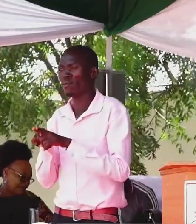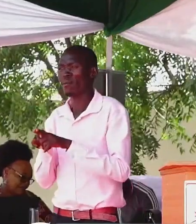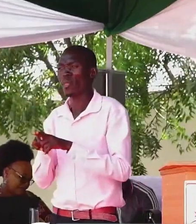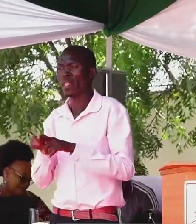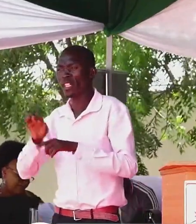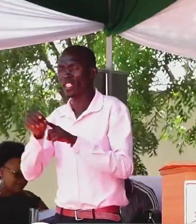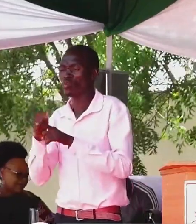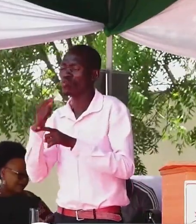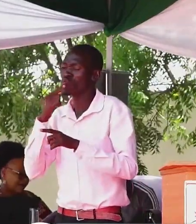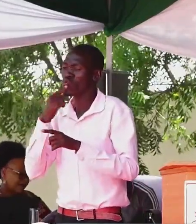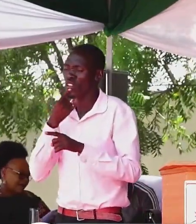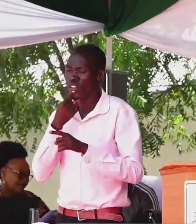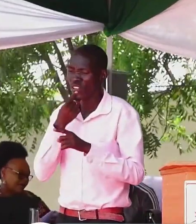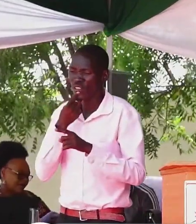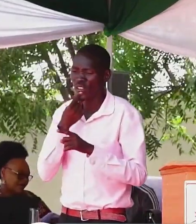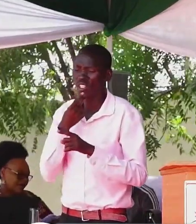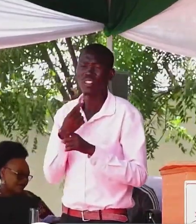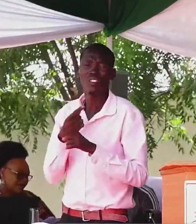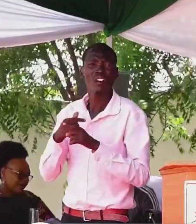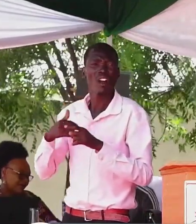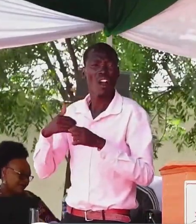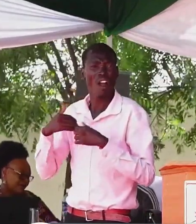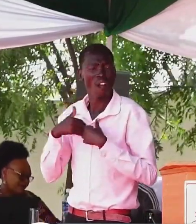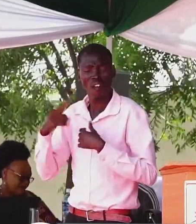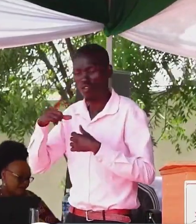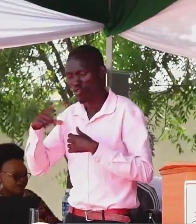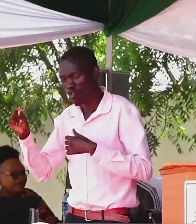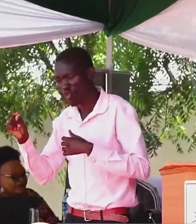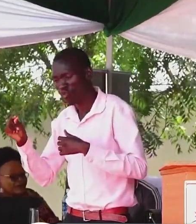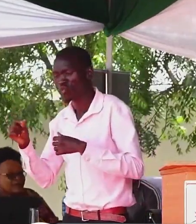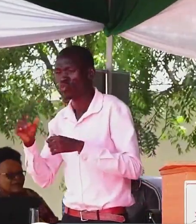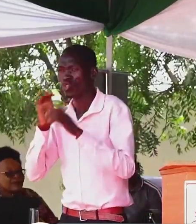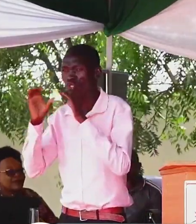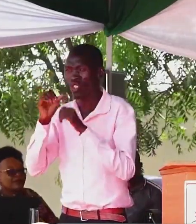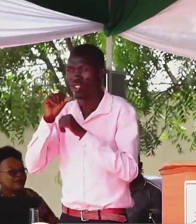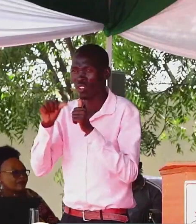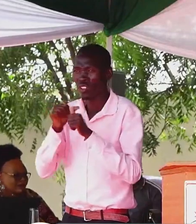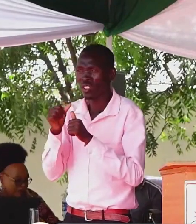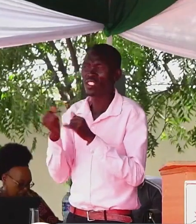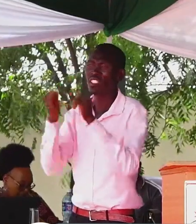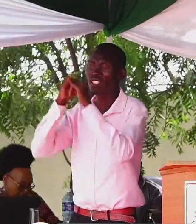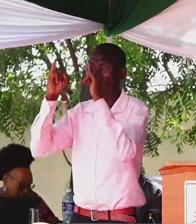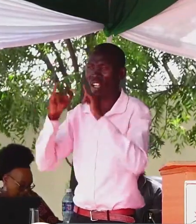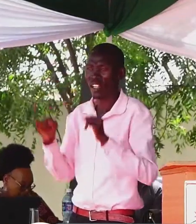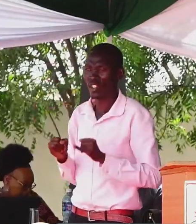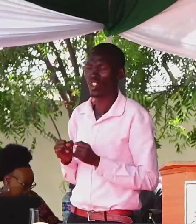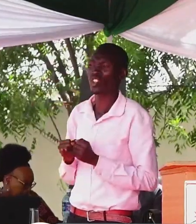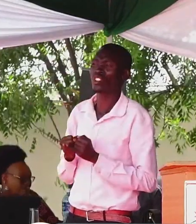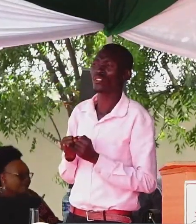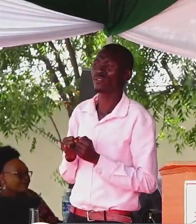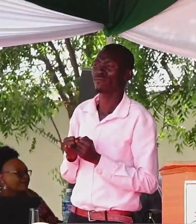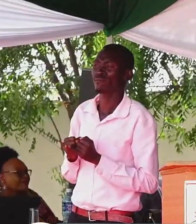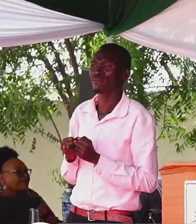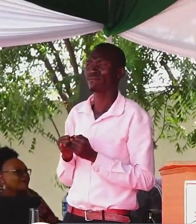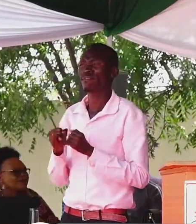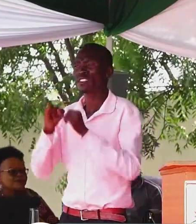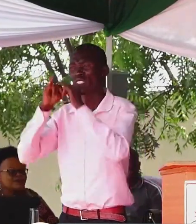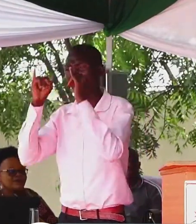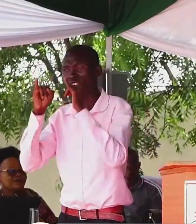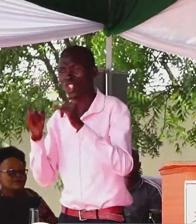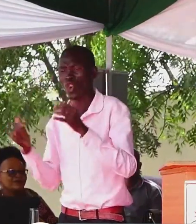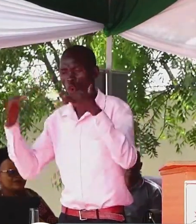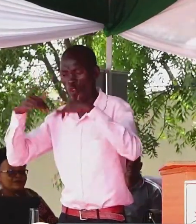Turkana, from Turkana, we are going to be talking of an international conference.